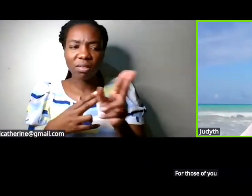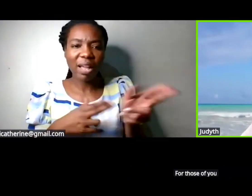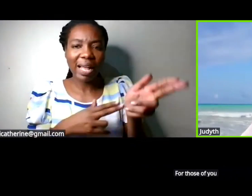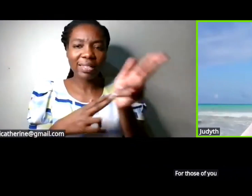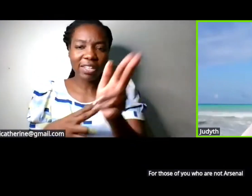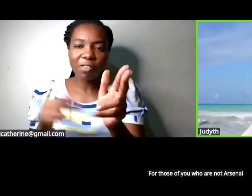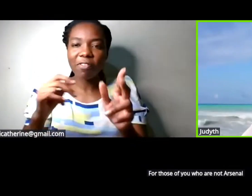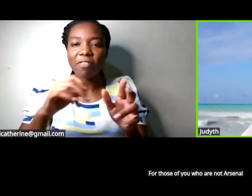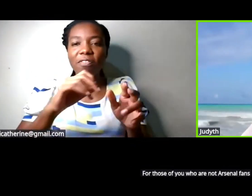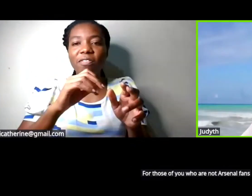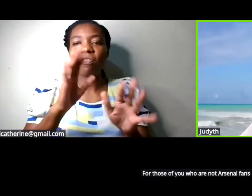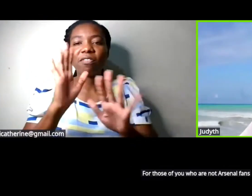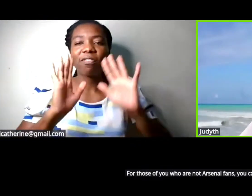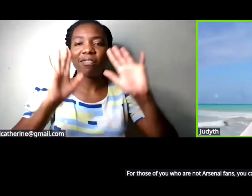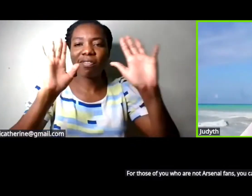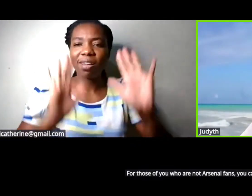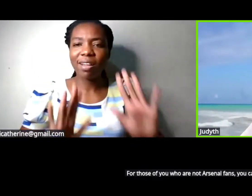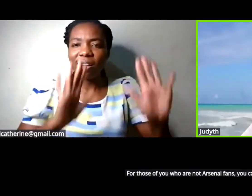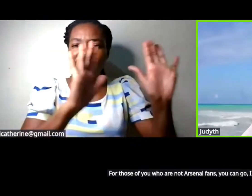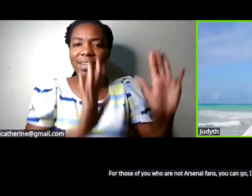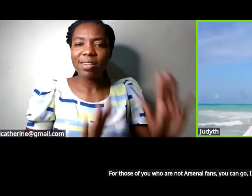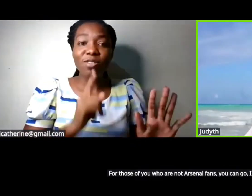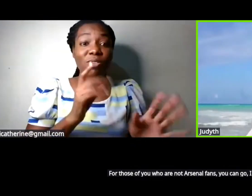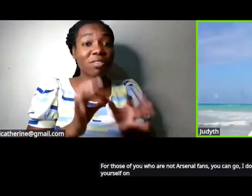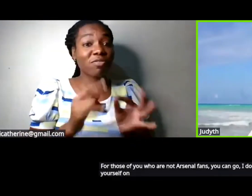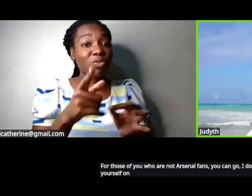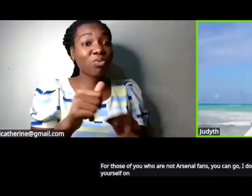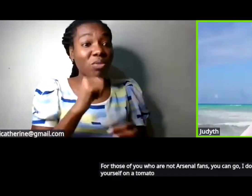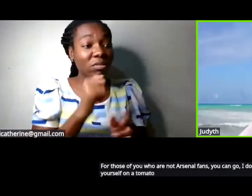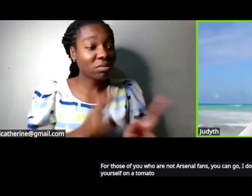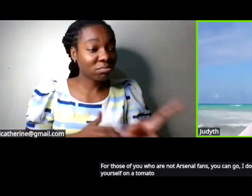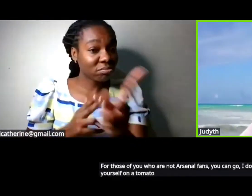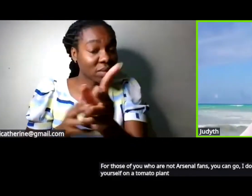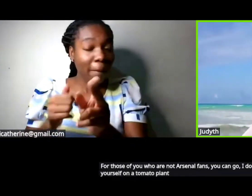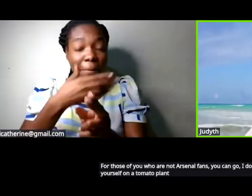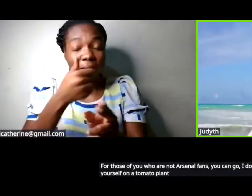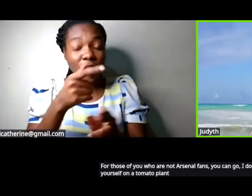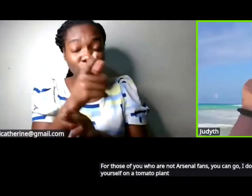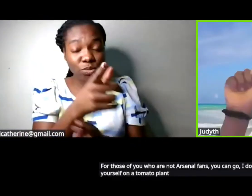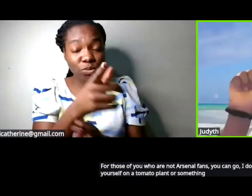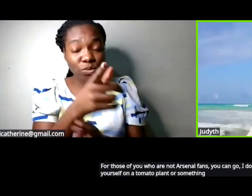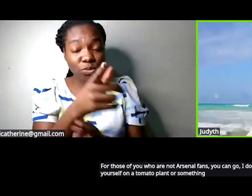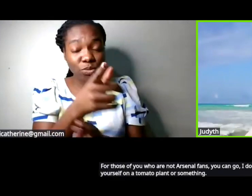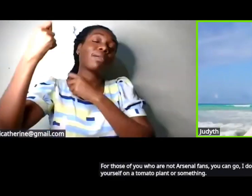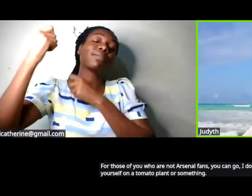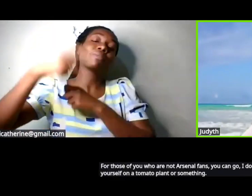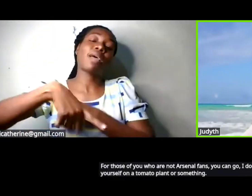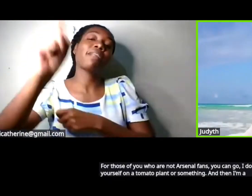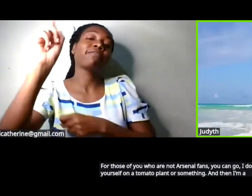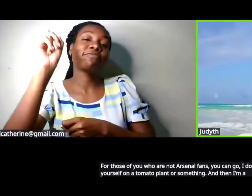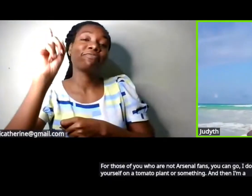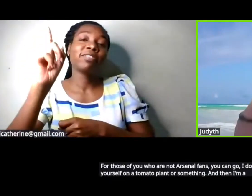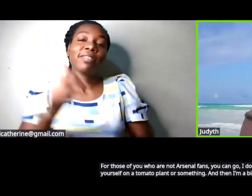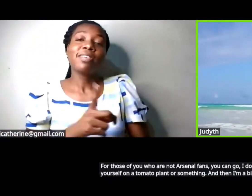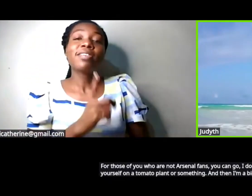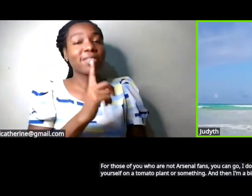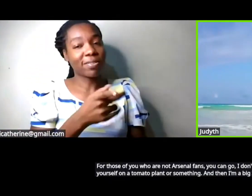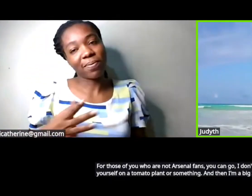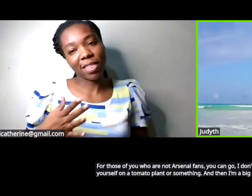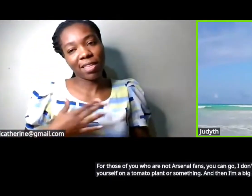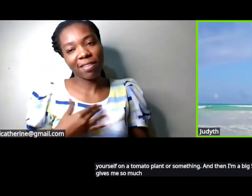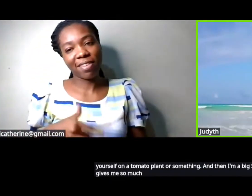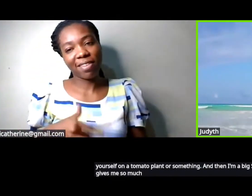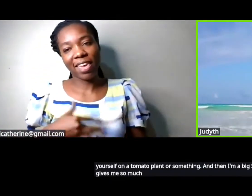you can go, I don't know, hang yourself on a tomato plant or something. And then I'm a big Springbok fan. It gives me so much joy